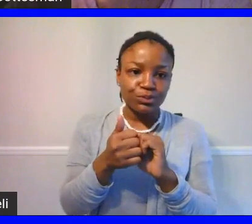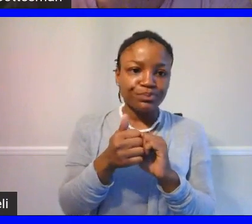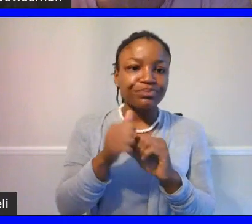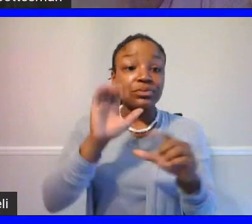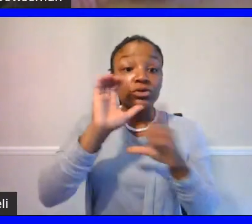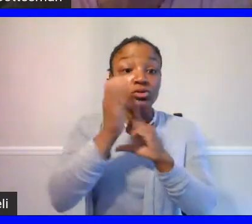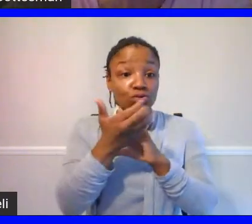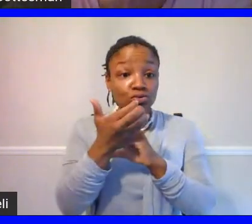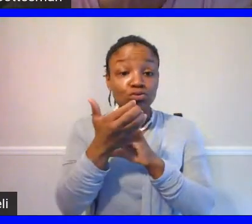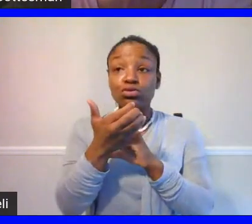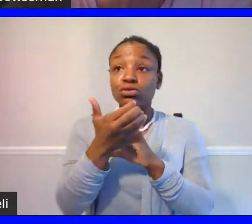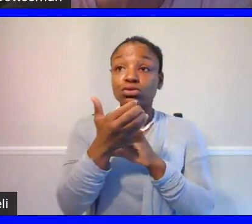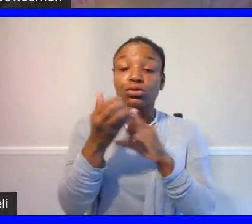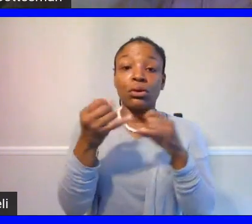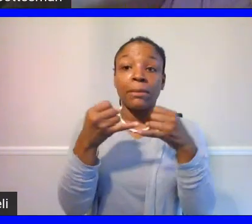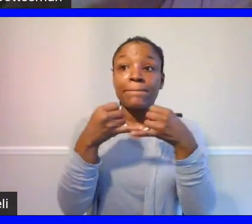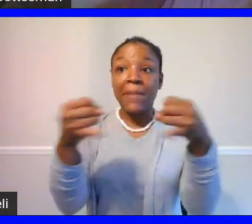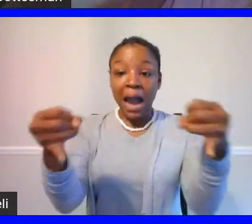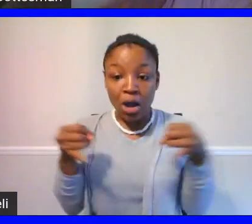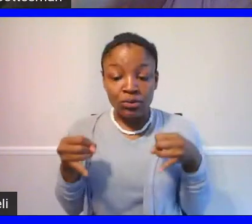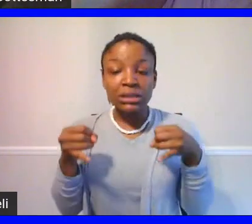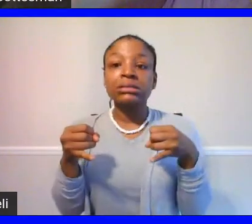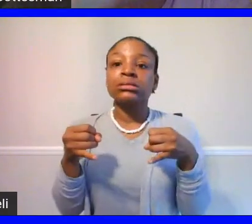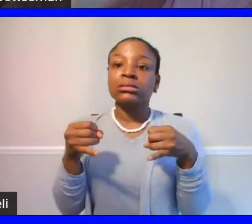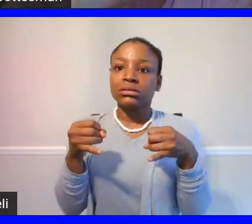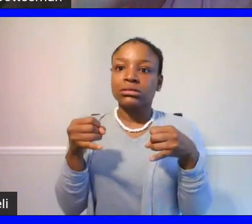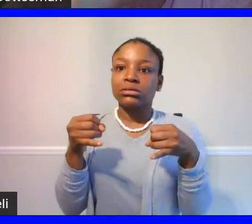cultural boundaries are kind of being crossed at this moment.